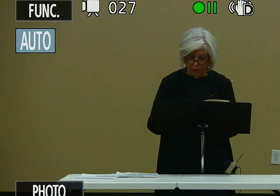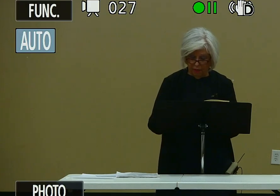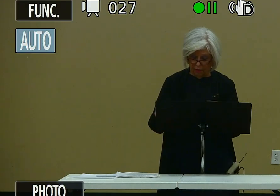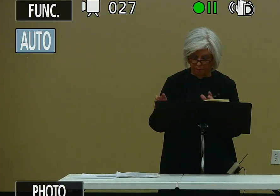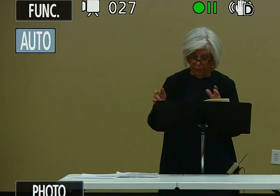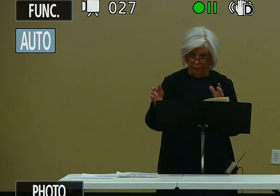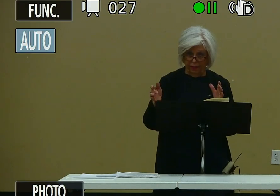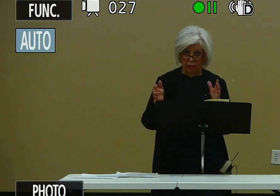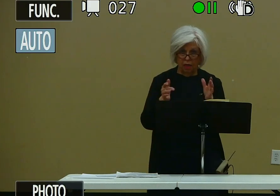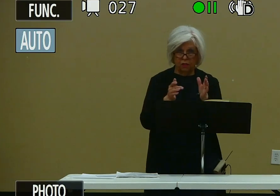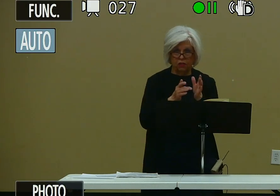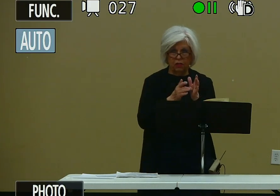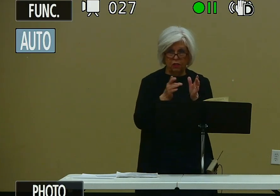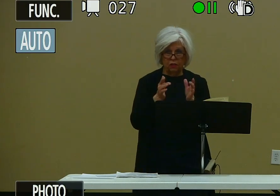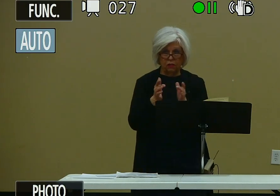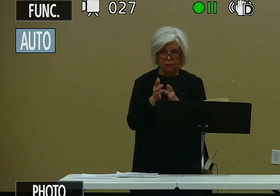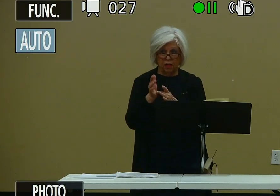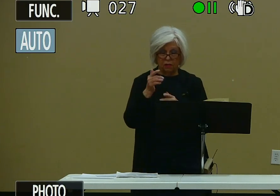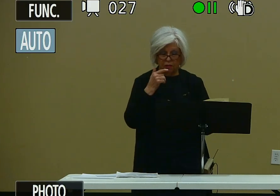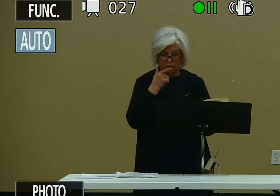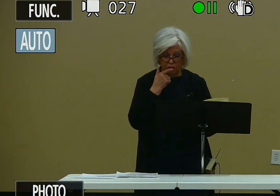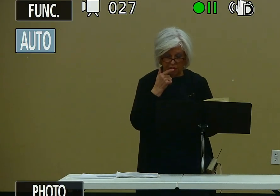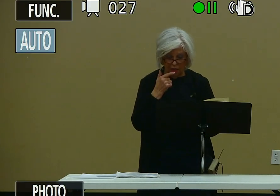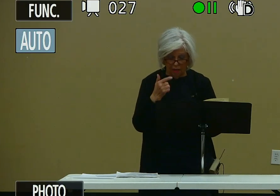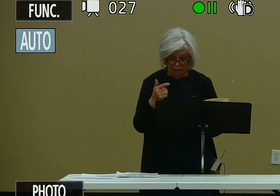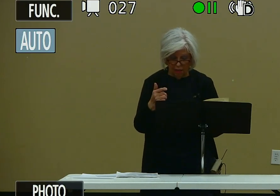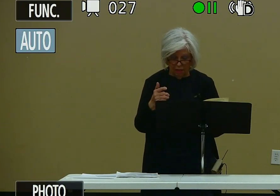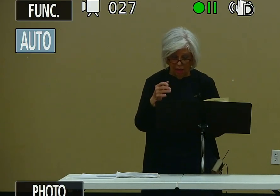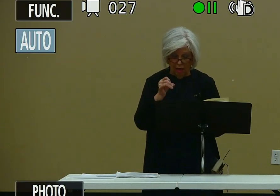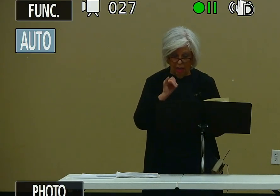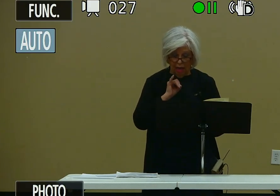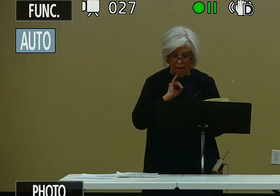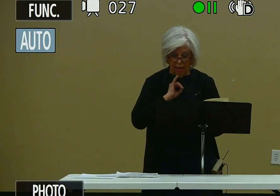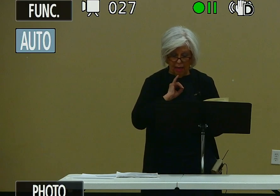together again. Jesus said,